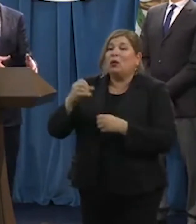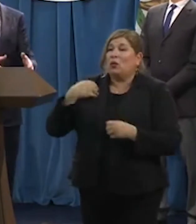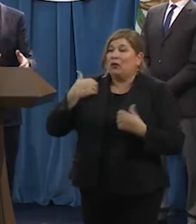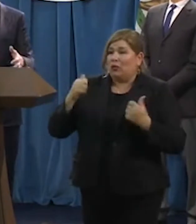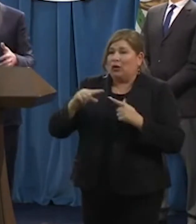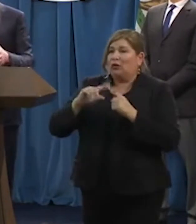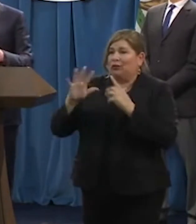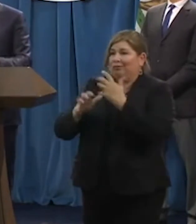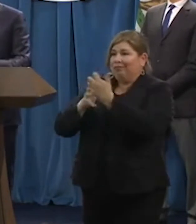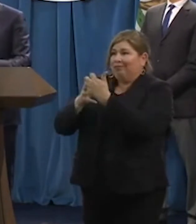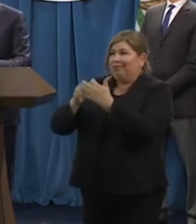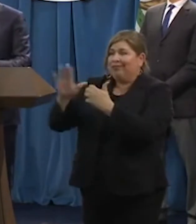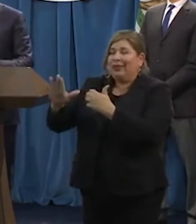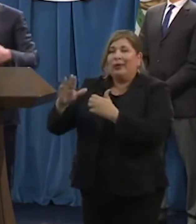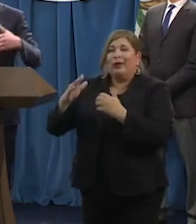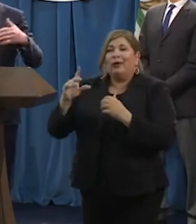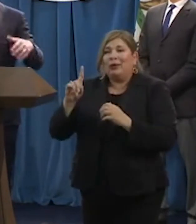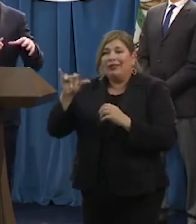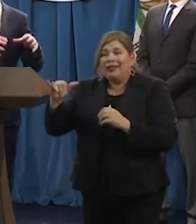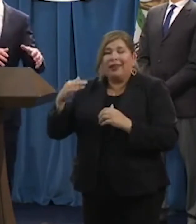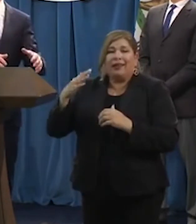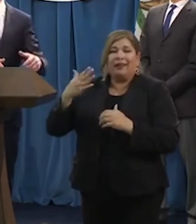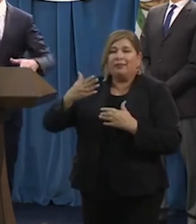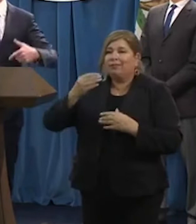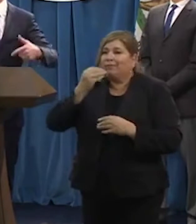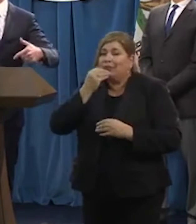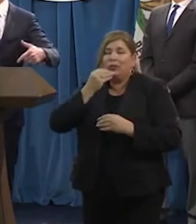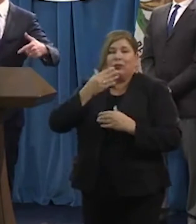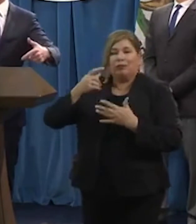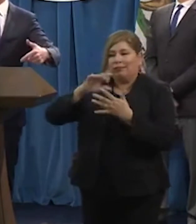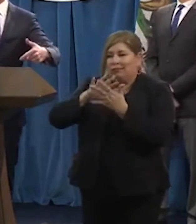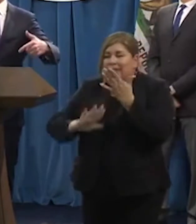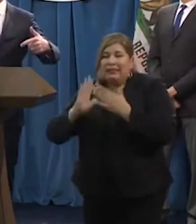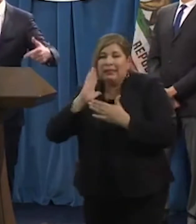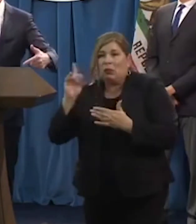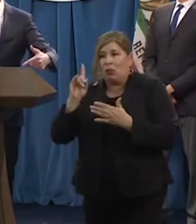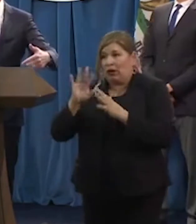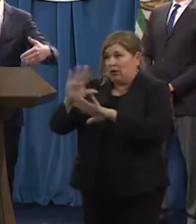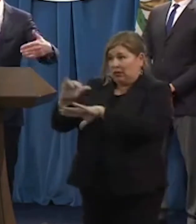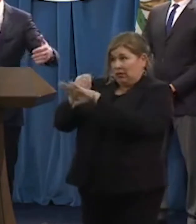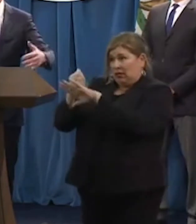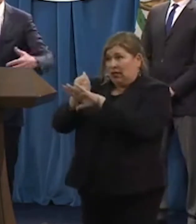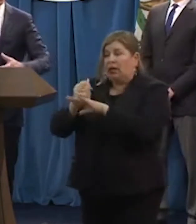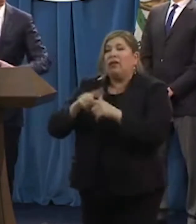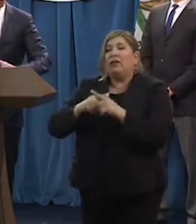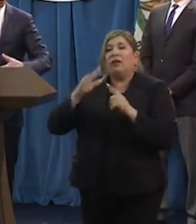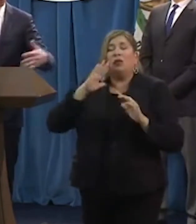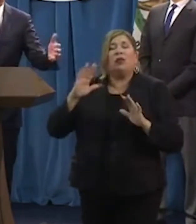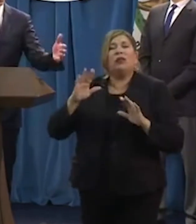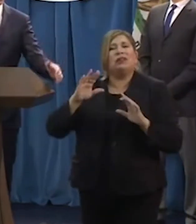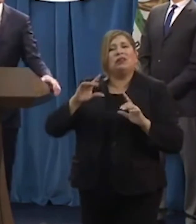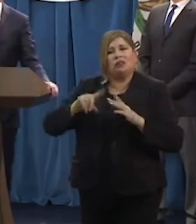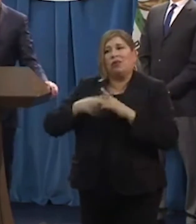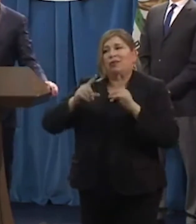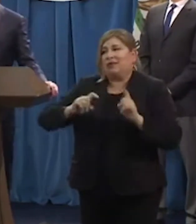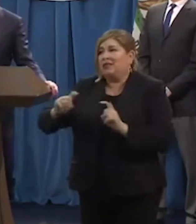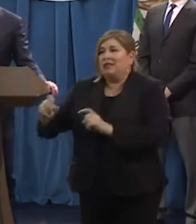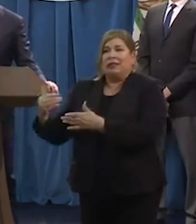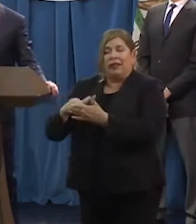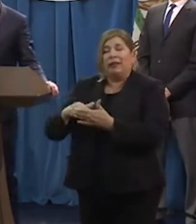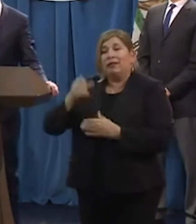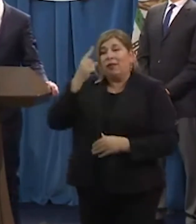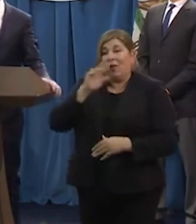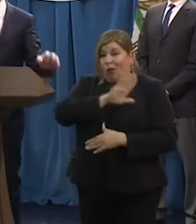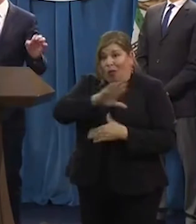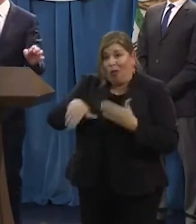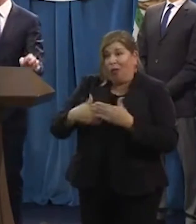accommodations, but their necessities. And once those are done, then they'll begin the testing regime. Again, all of these individuals will be